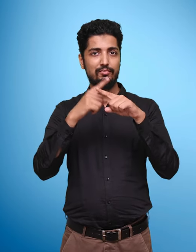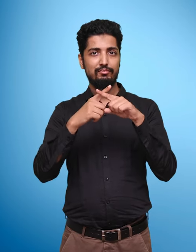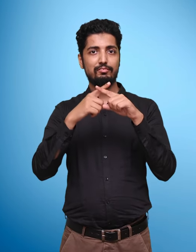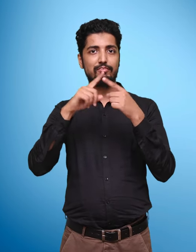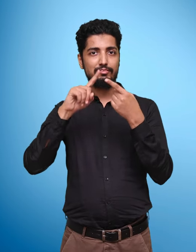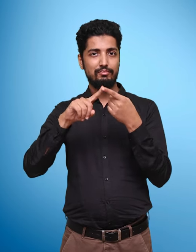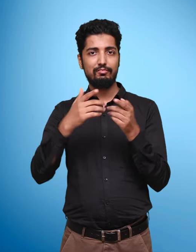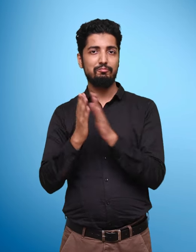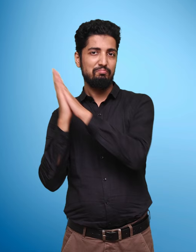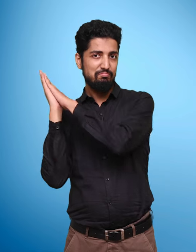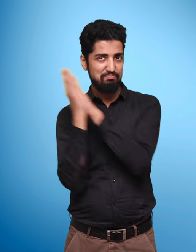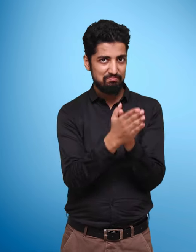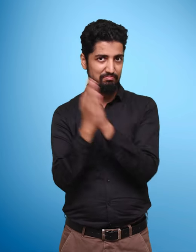Axe.